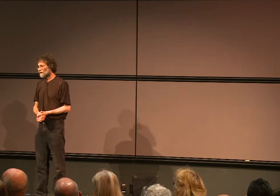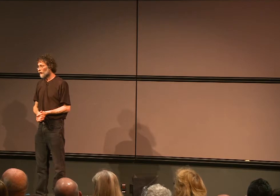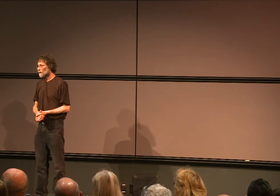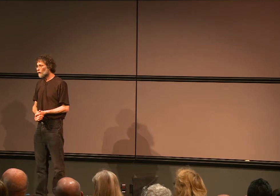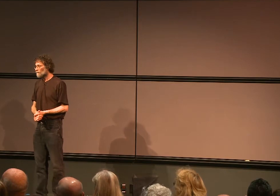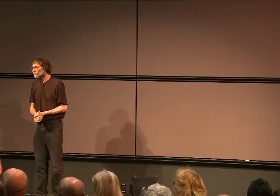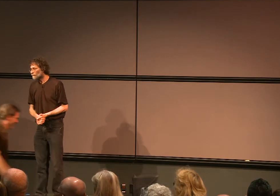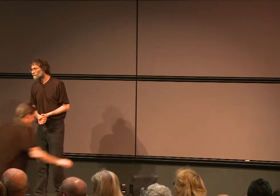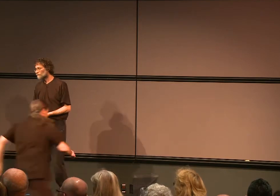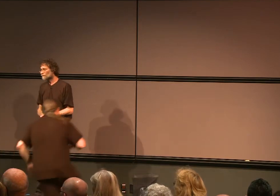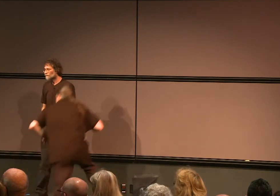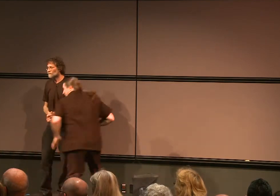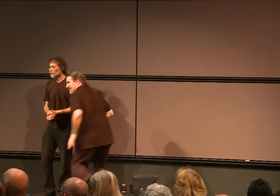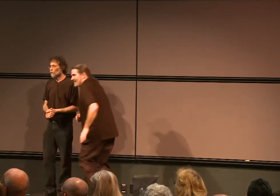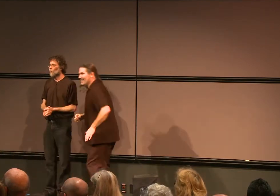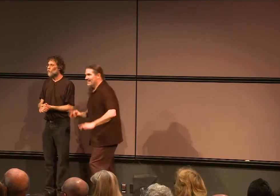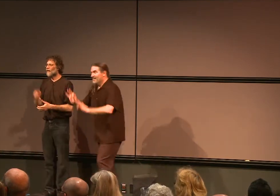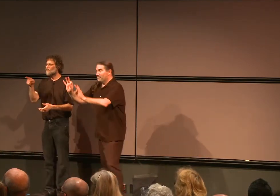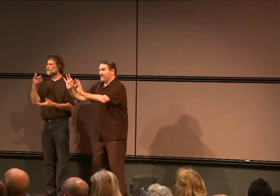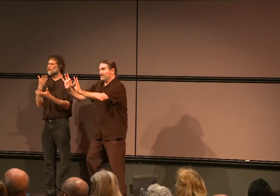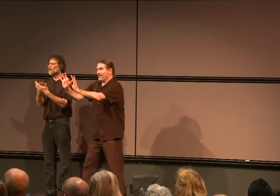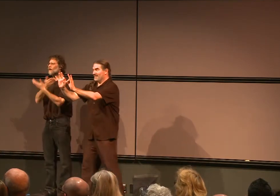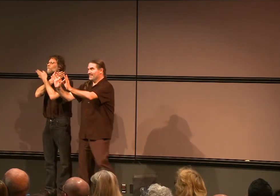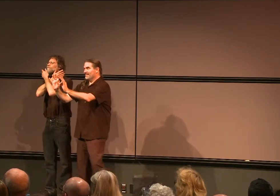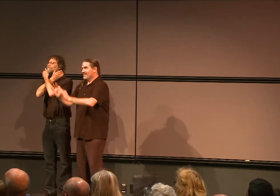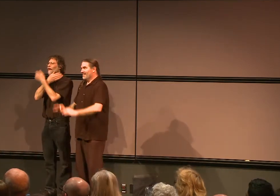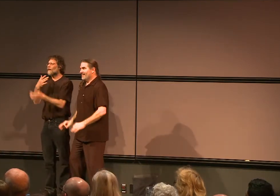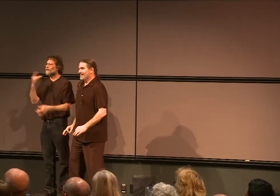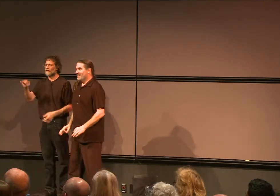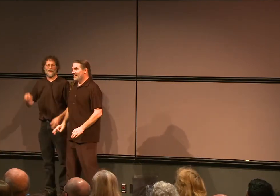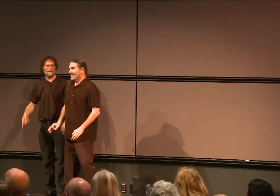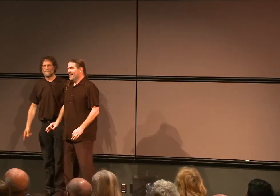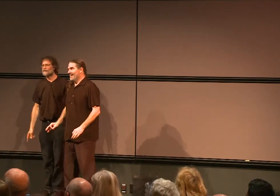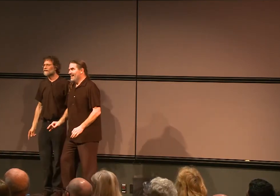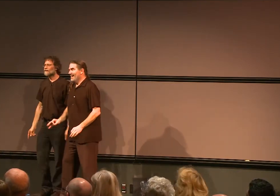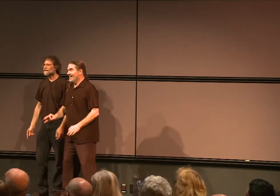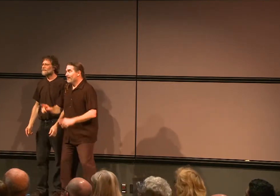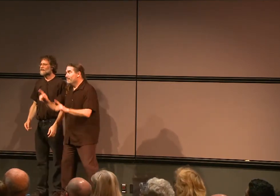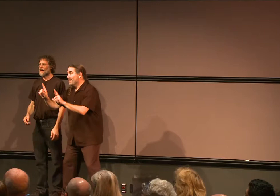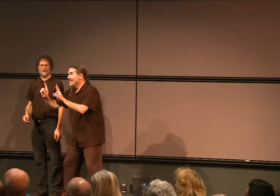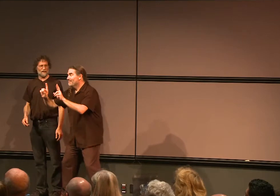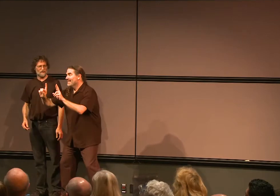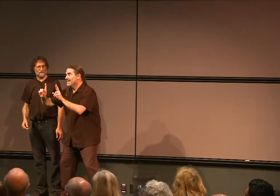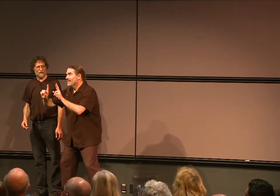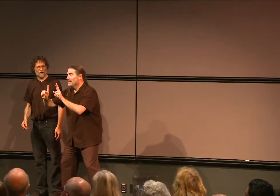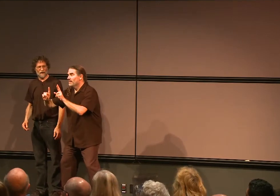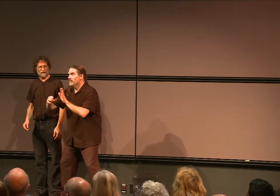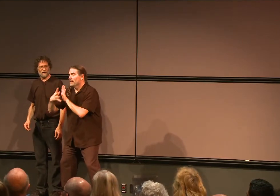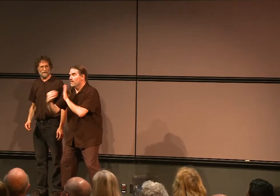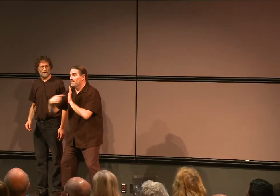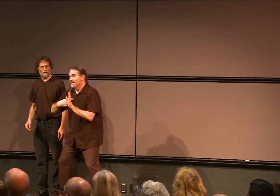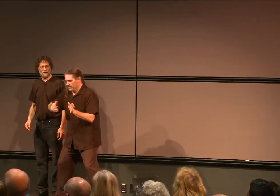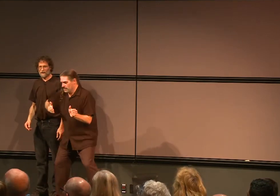Stand up. Ooh, that's good. I like that. It's got gills. Okay. Copy